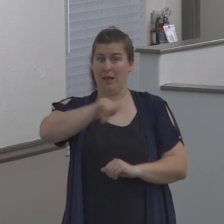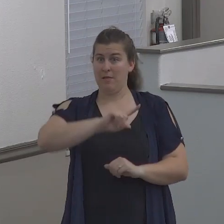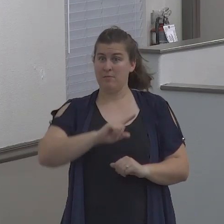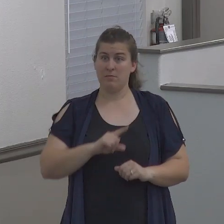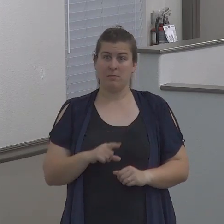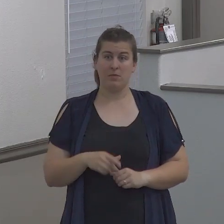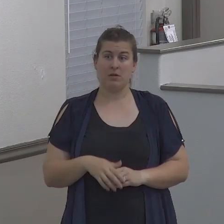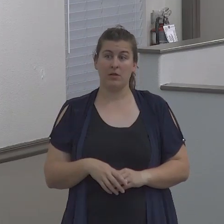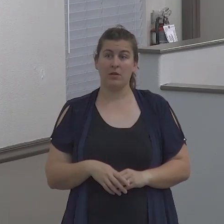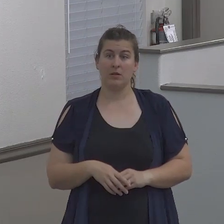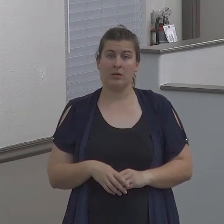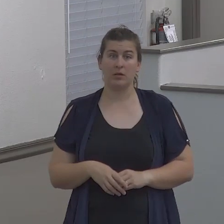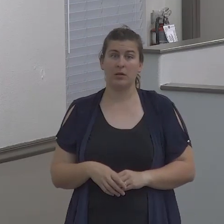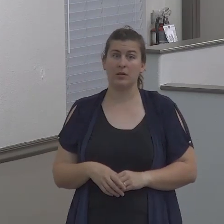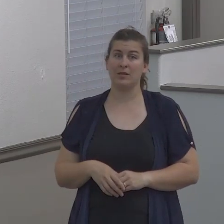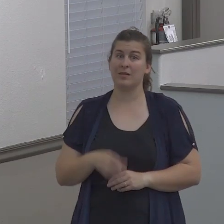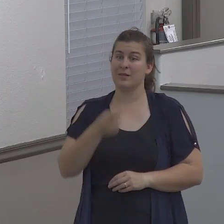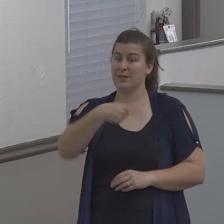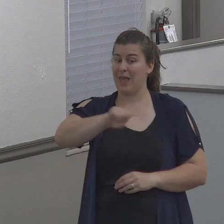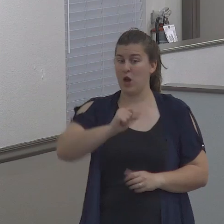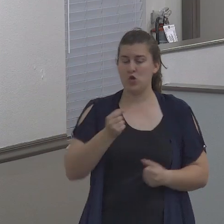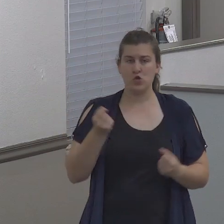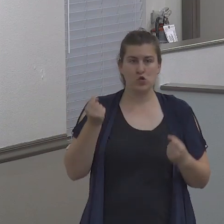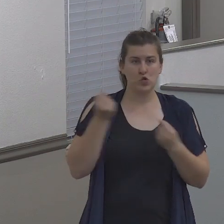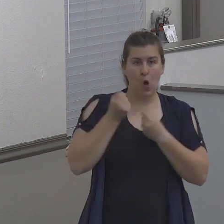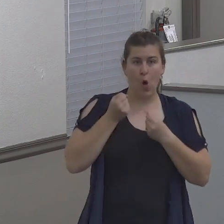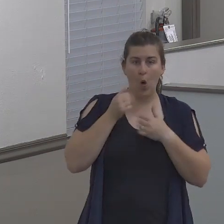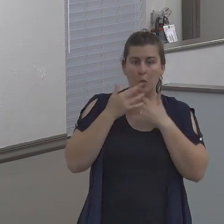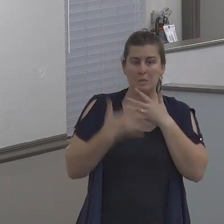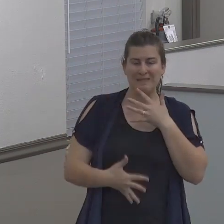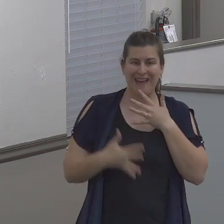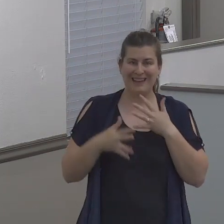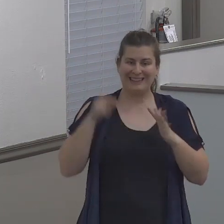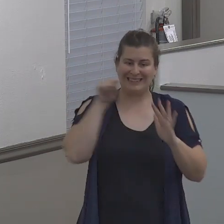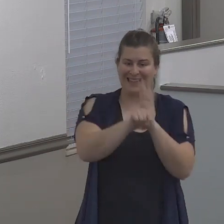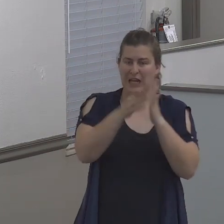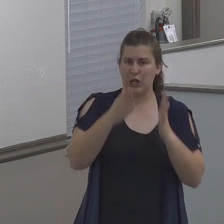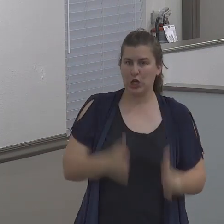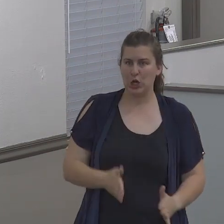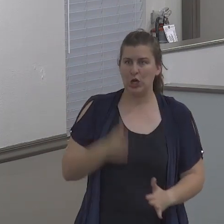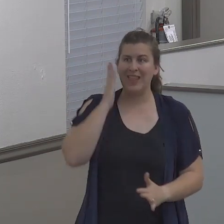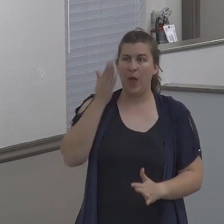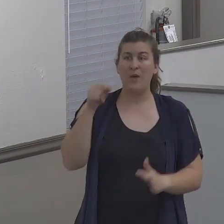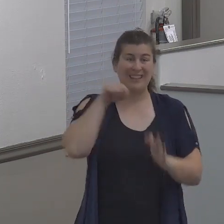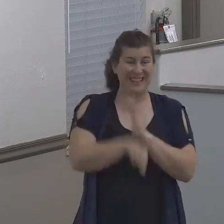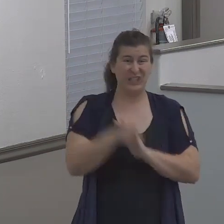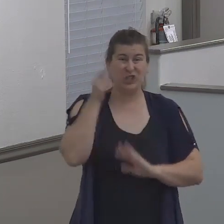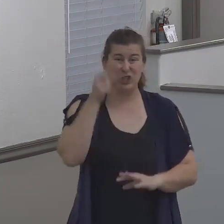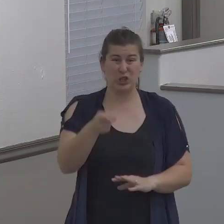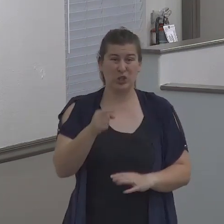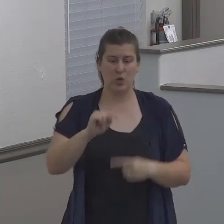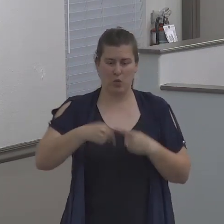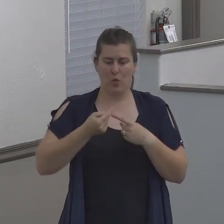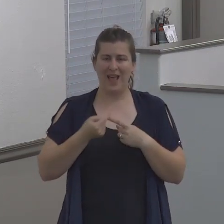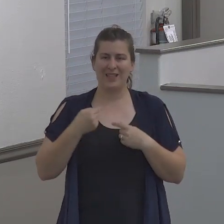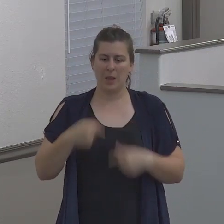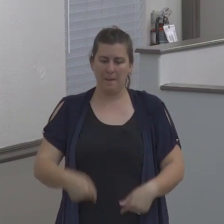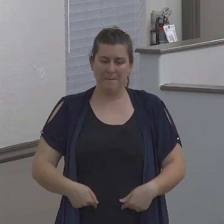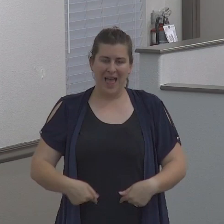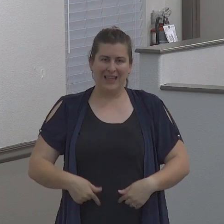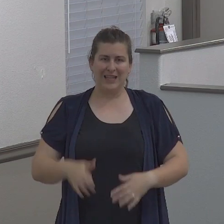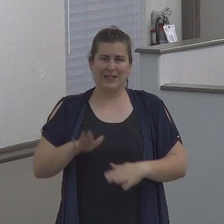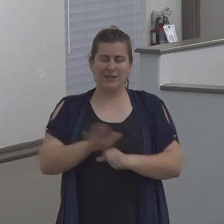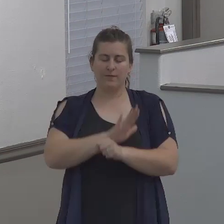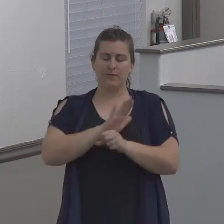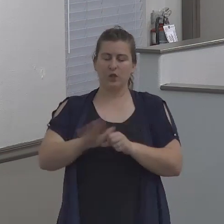Said, you don't mess with mountain lions. Mountain lions are cold-blooded killers. They will